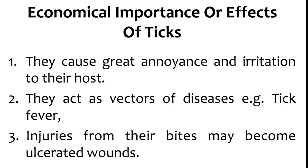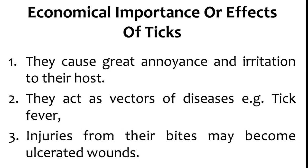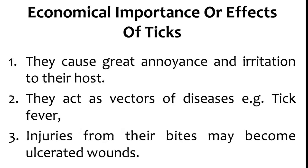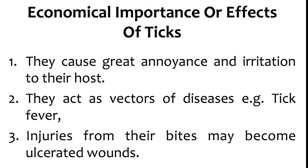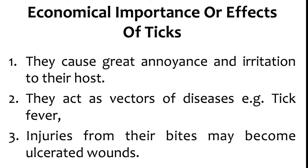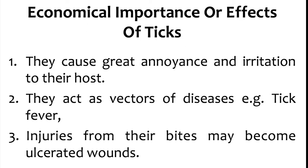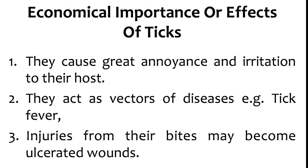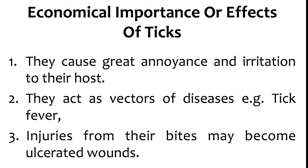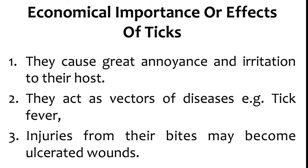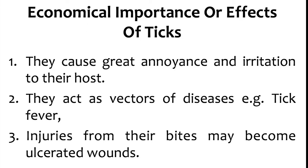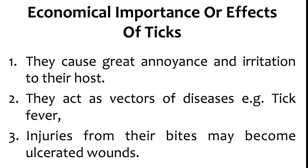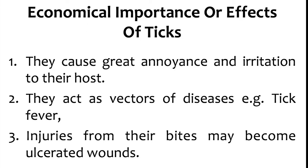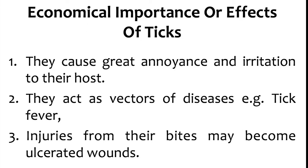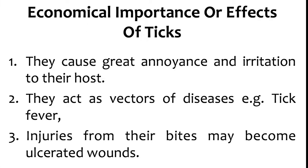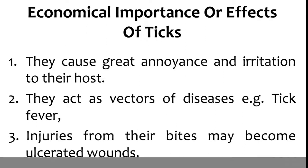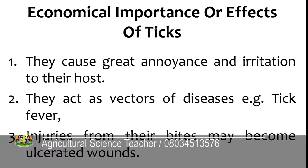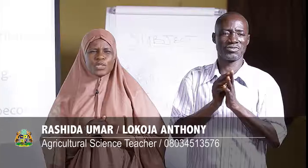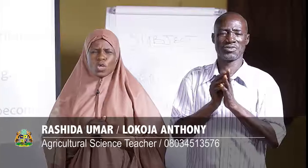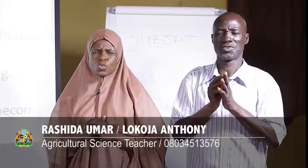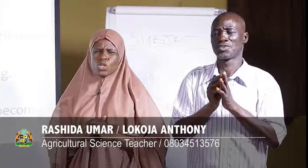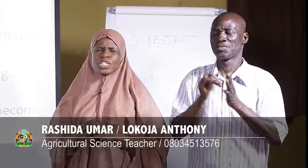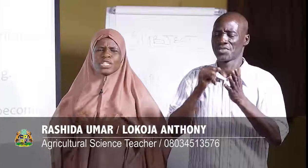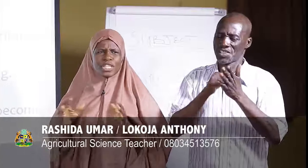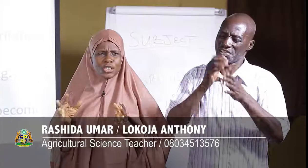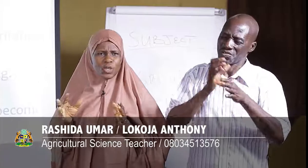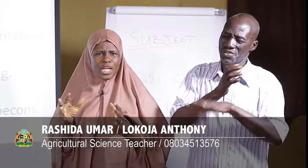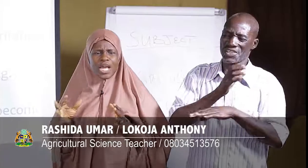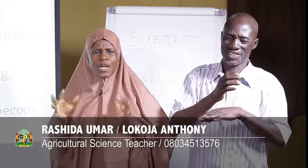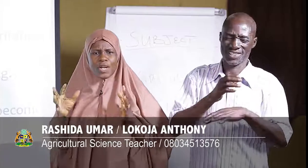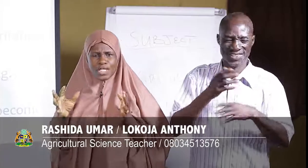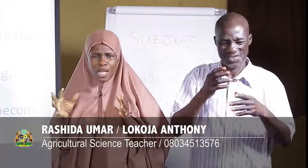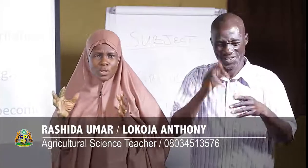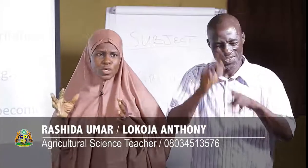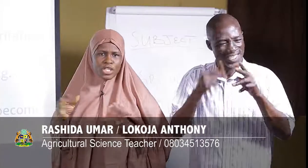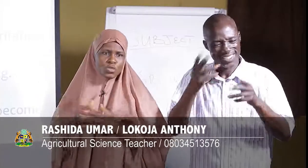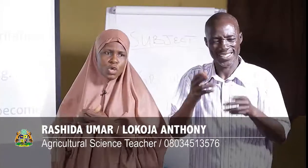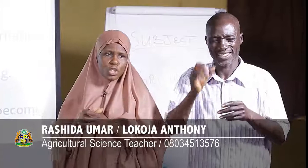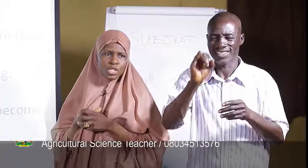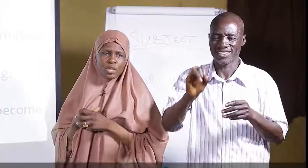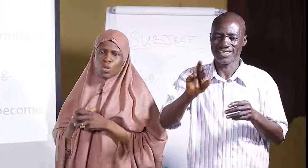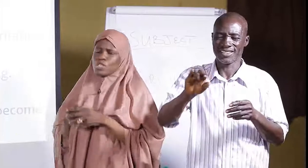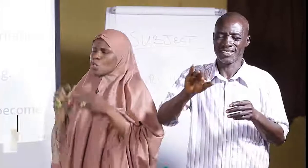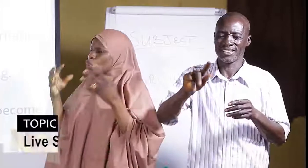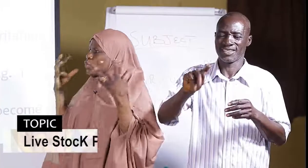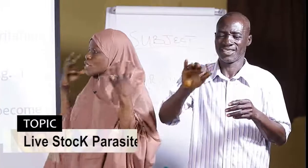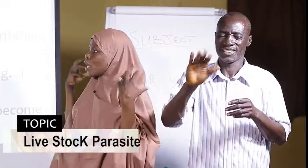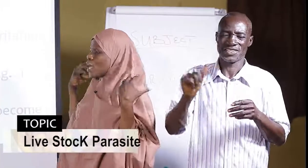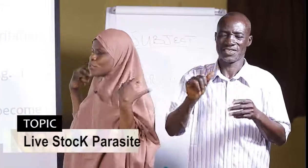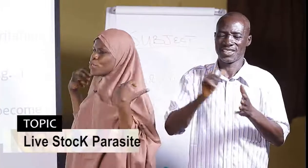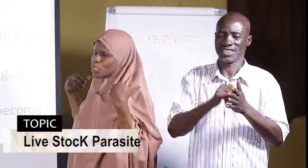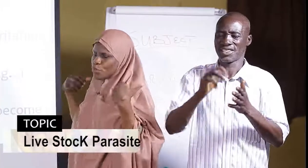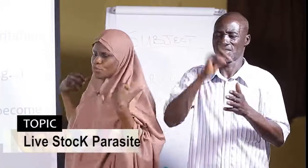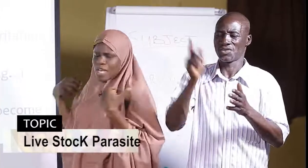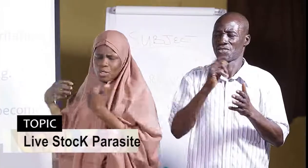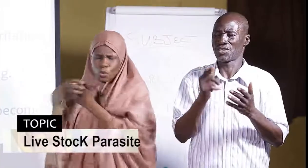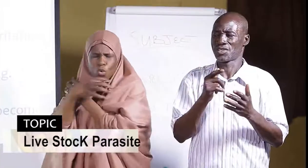annoyance and irritation to their hosts. It causes what? Irritation and great annoyance to the host, because they always